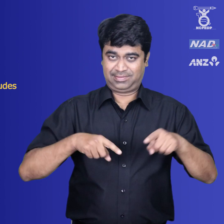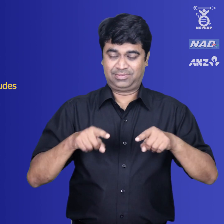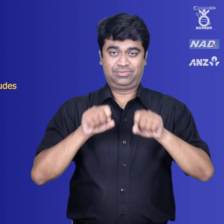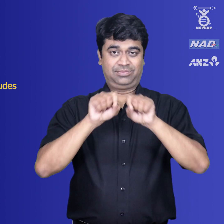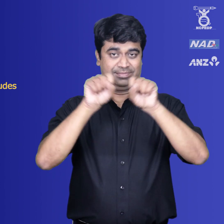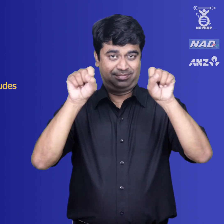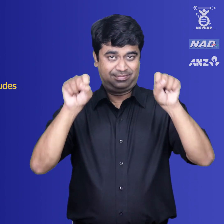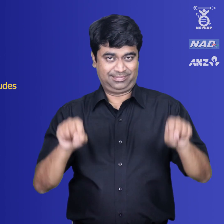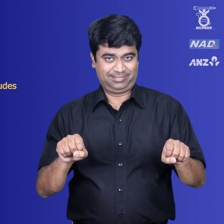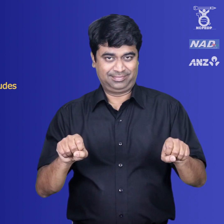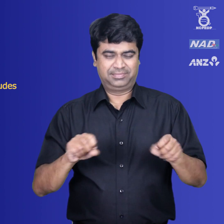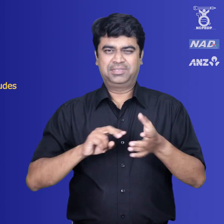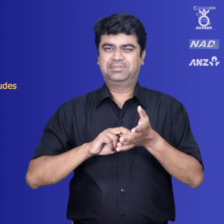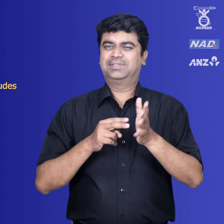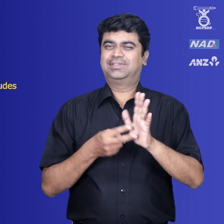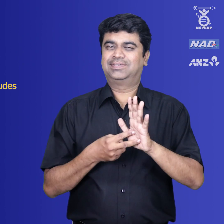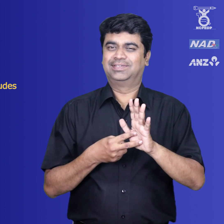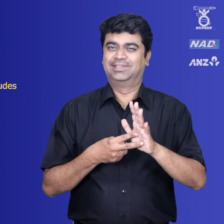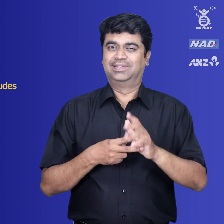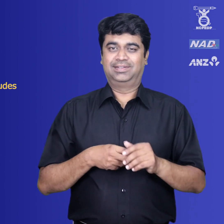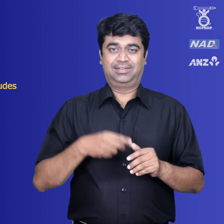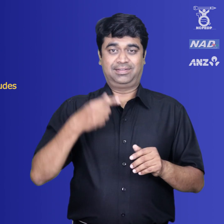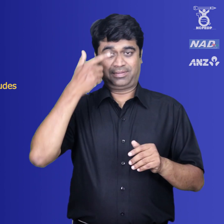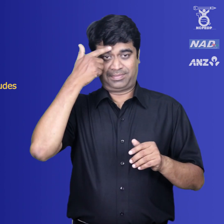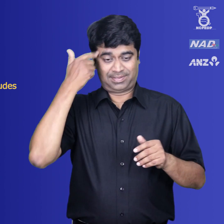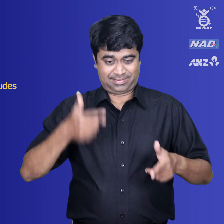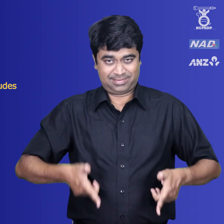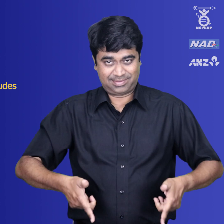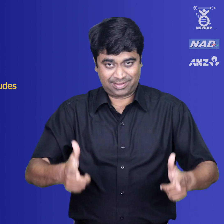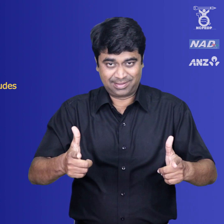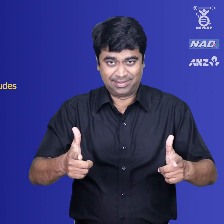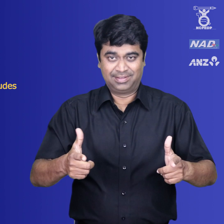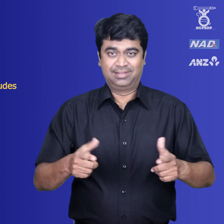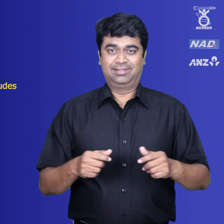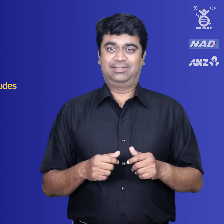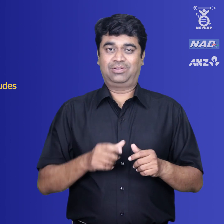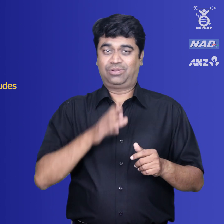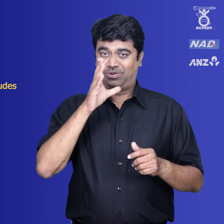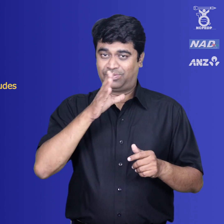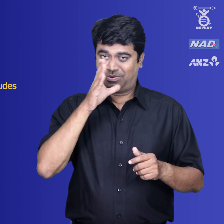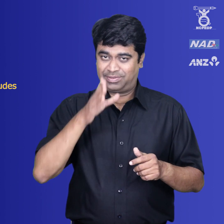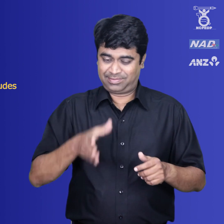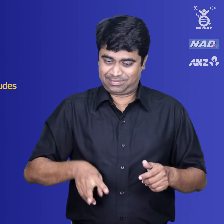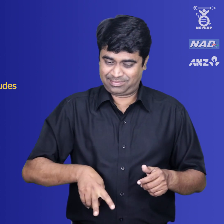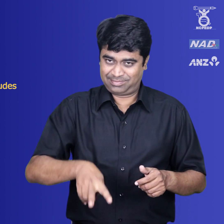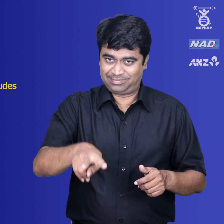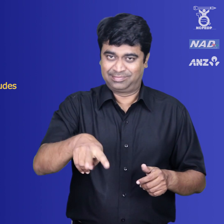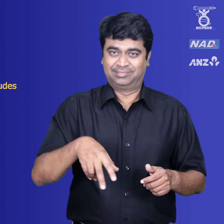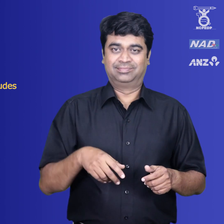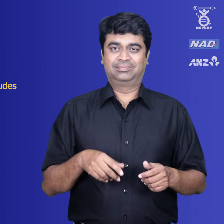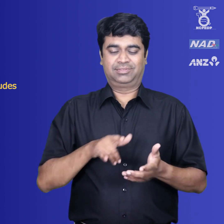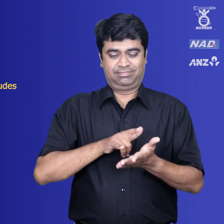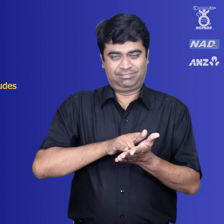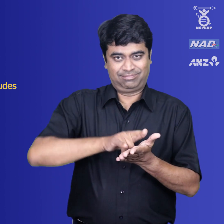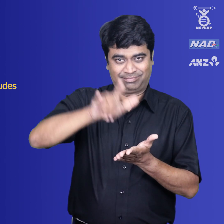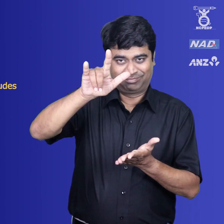Transportation systems includes road transport, rail transport,